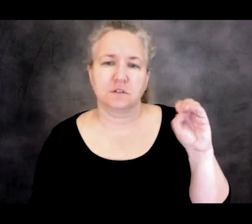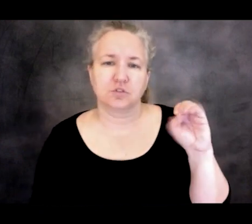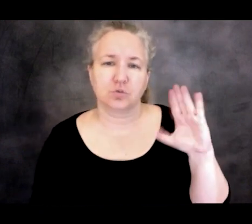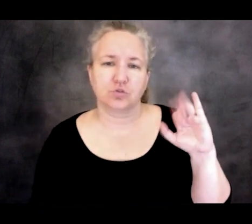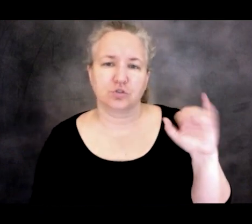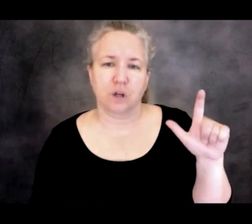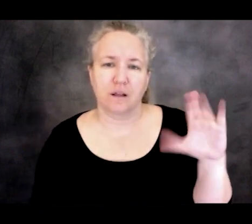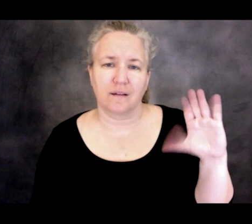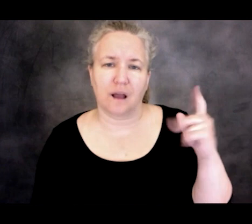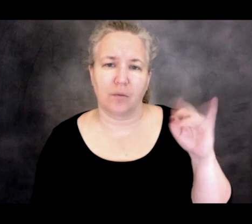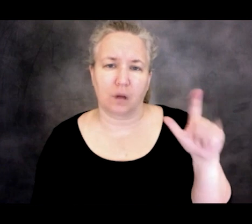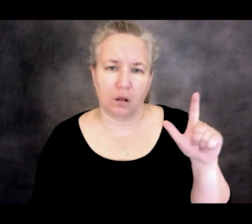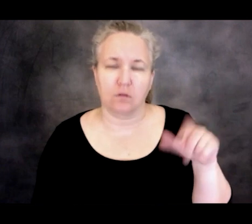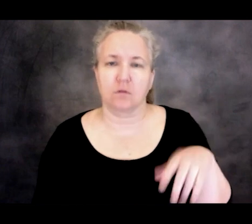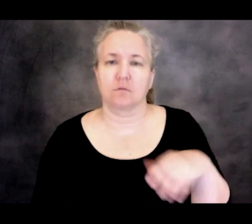with policymakers,